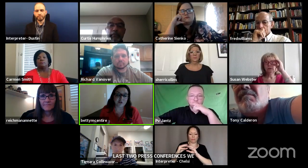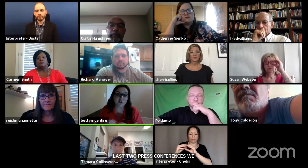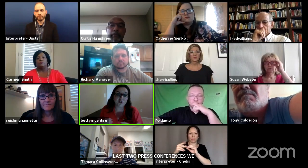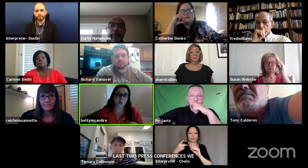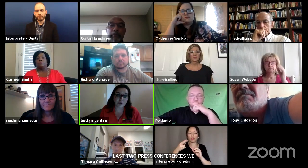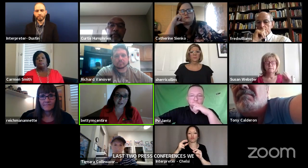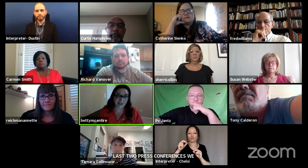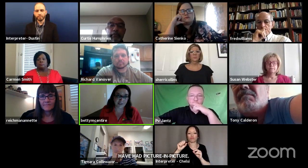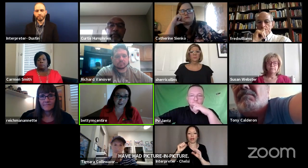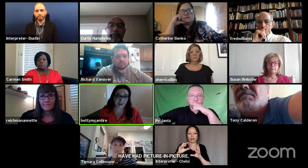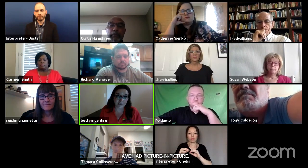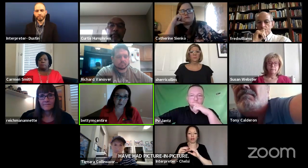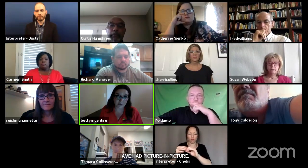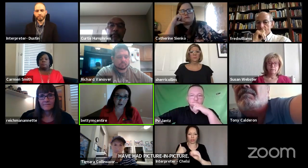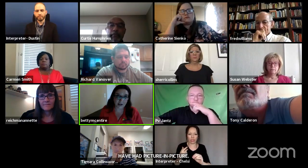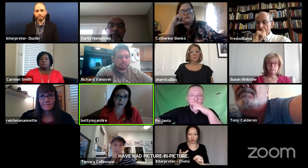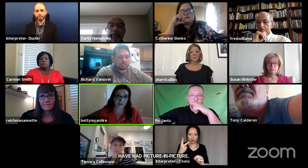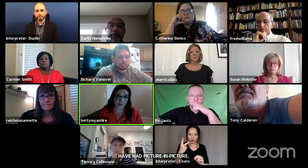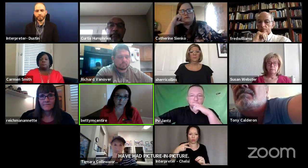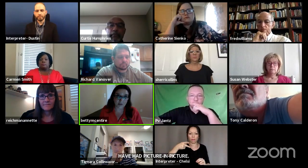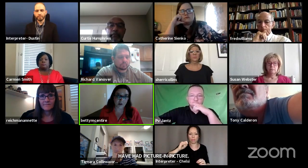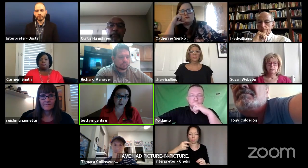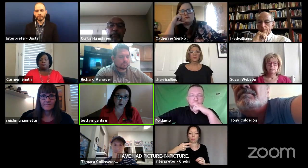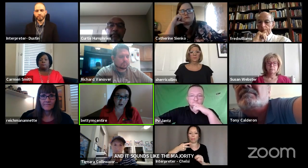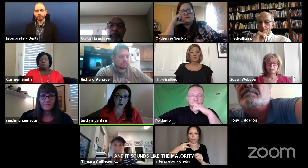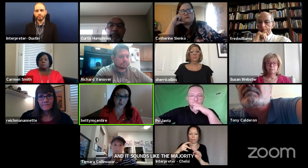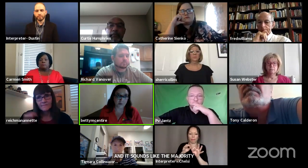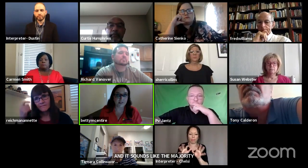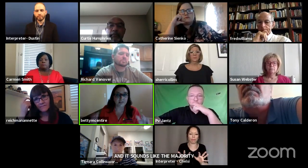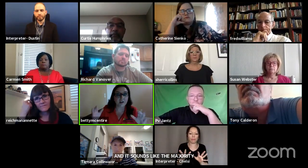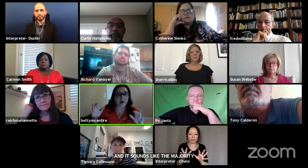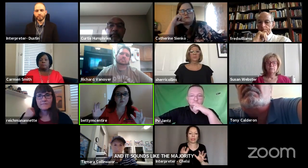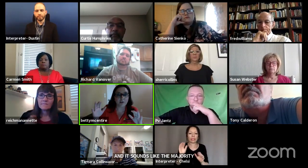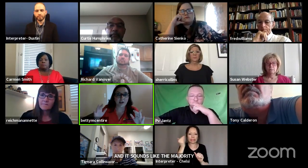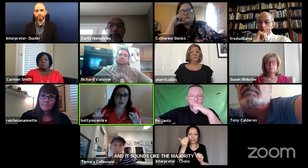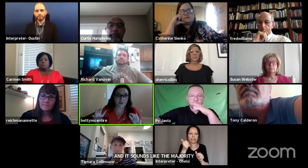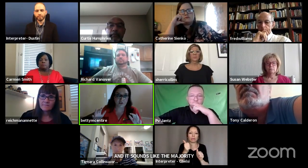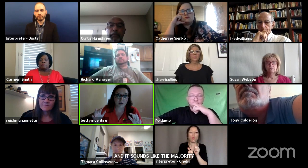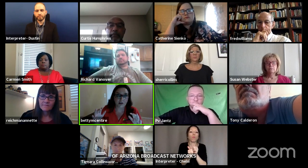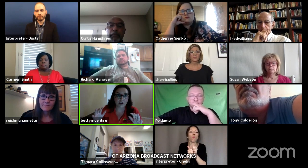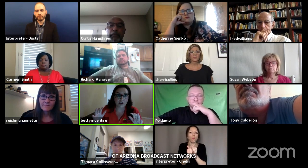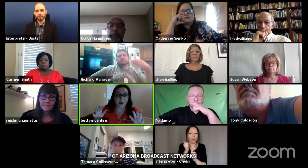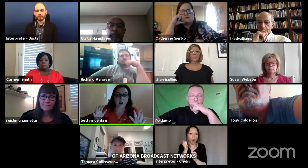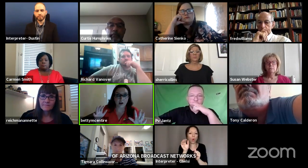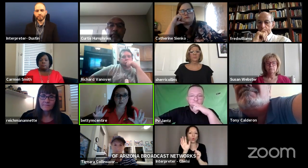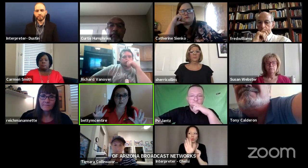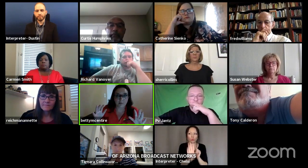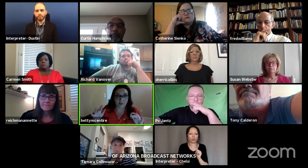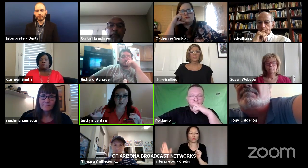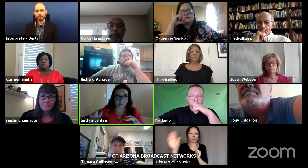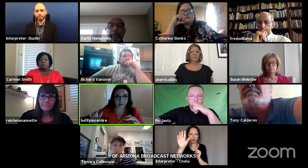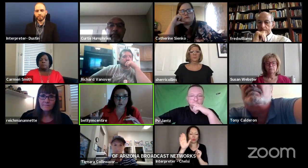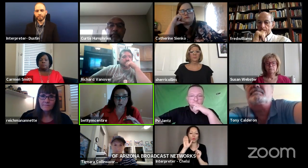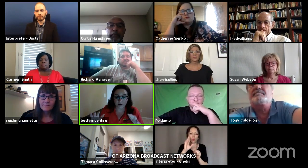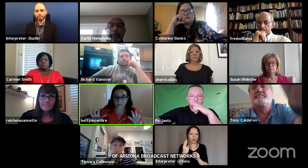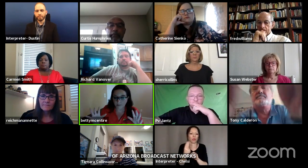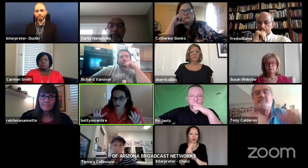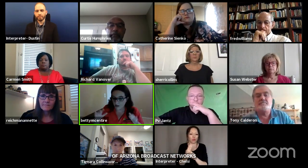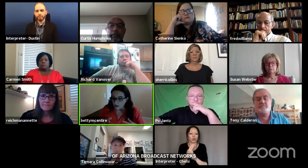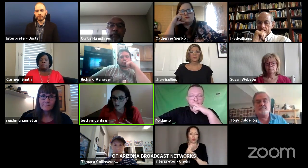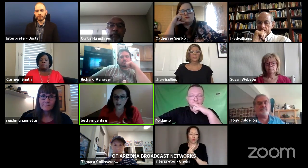the majority of Arizona broadcast networks are doing some variation of the picture in